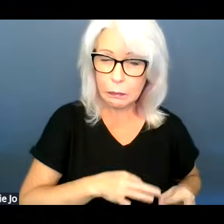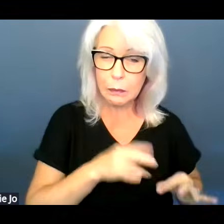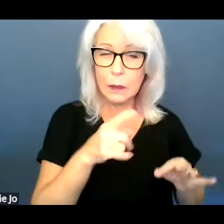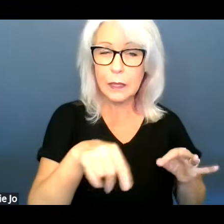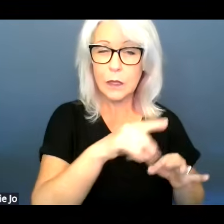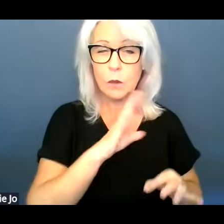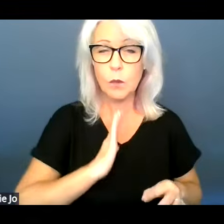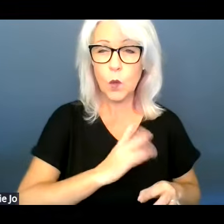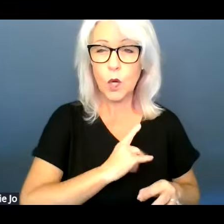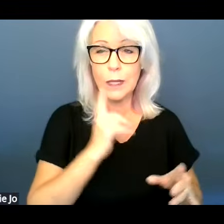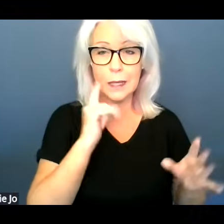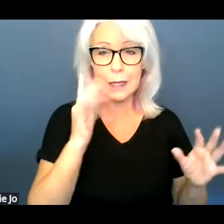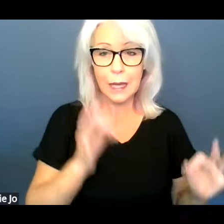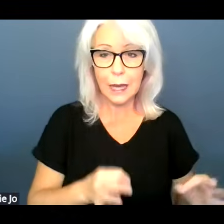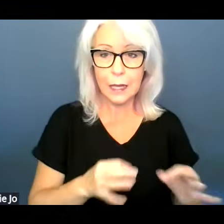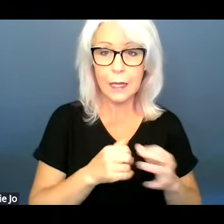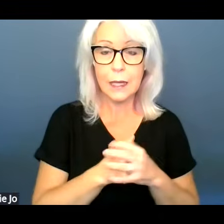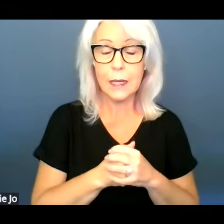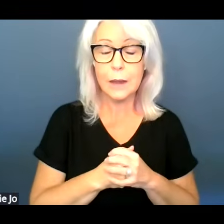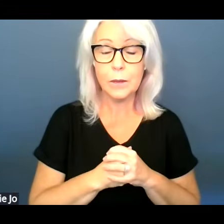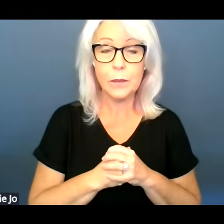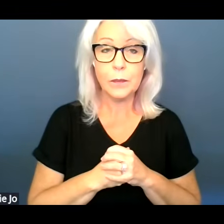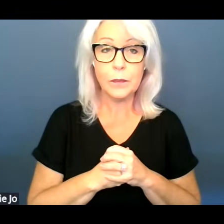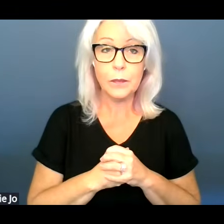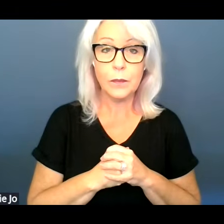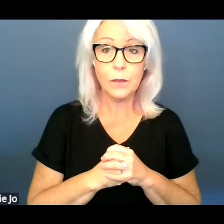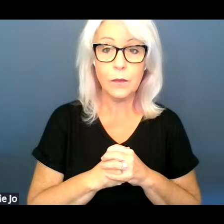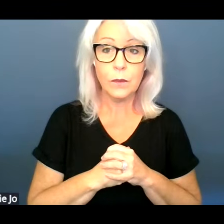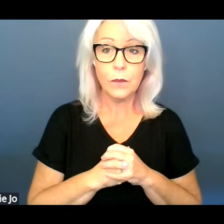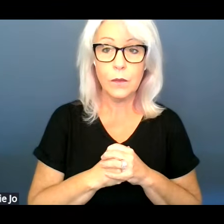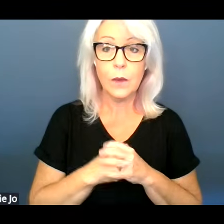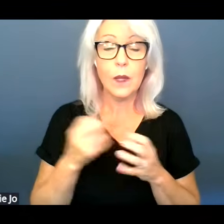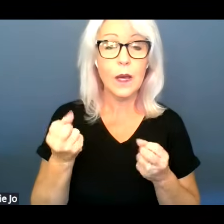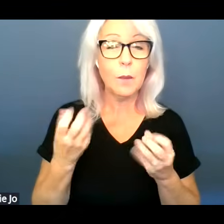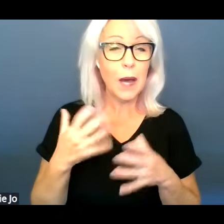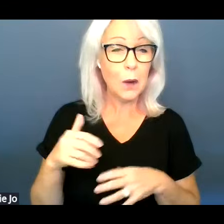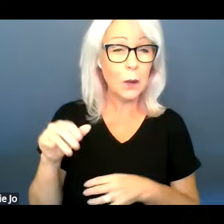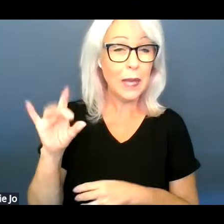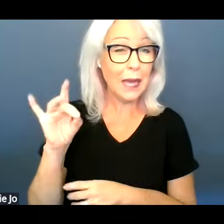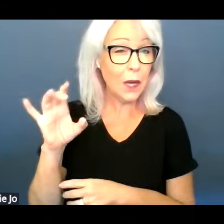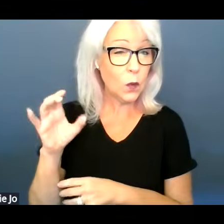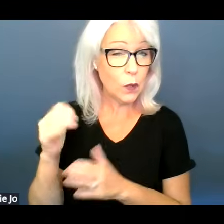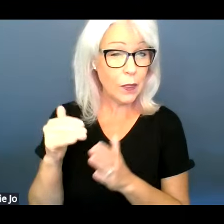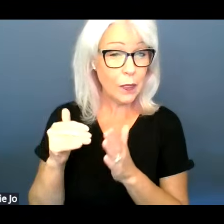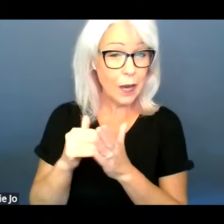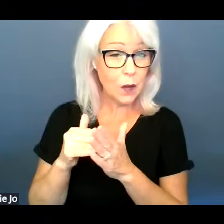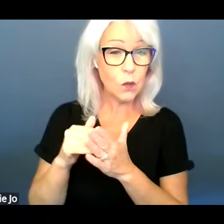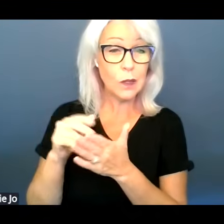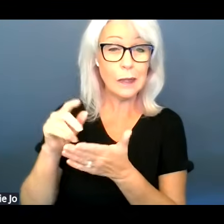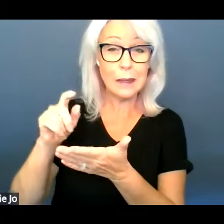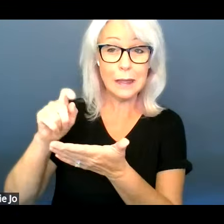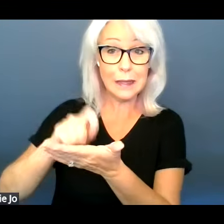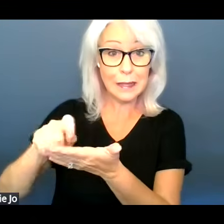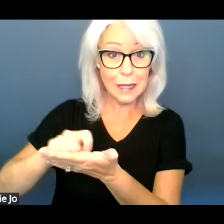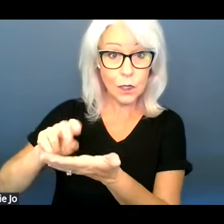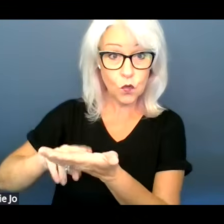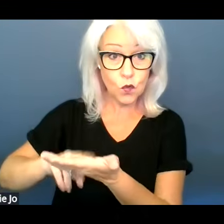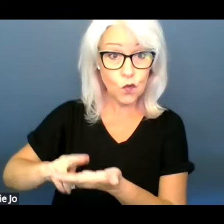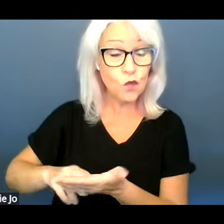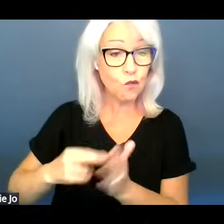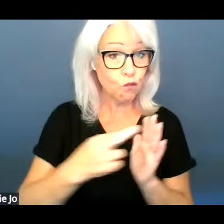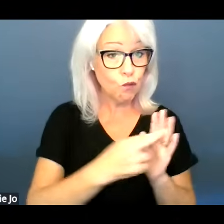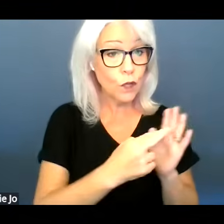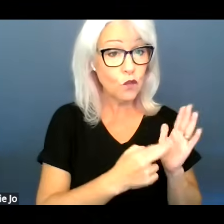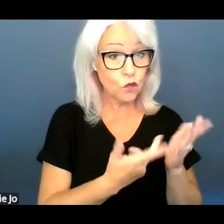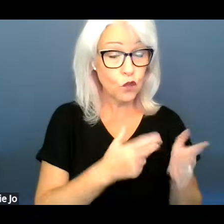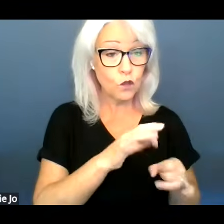board. And there's been about 800,000 signatures of registered voters who